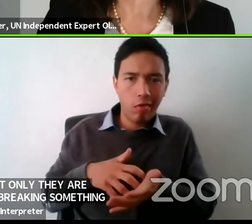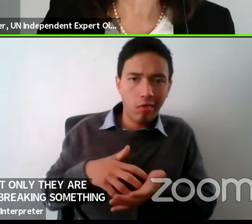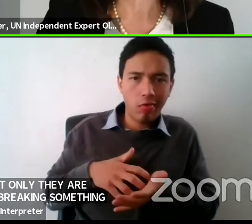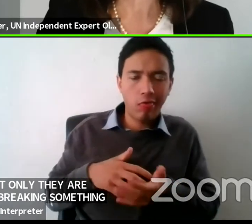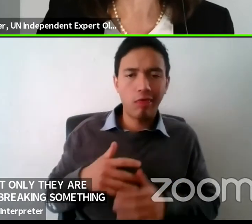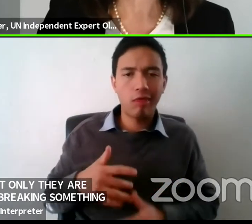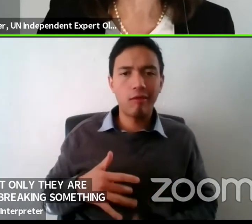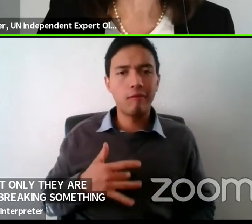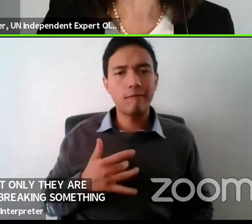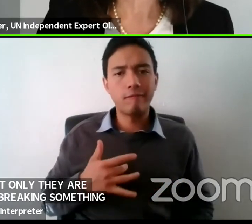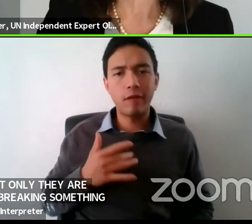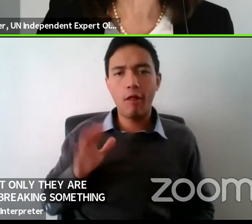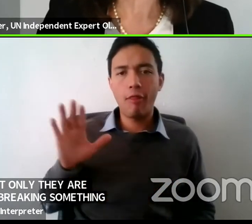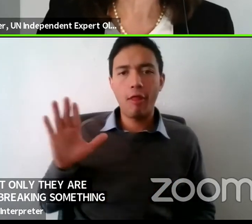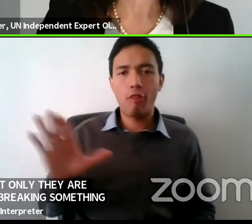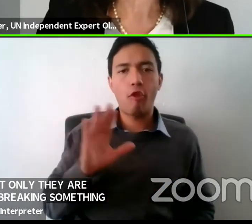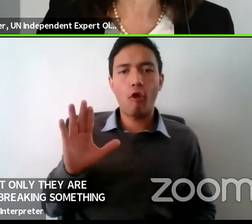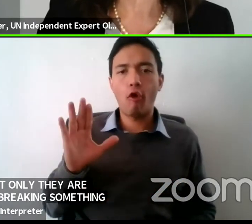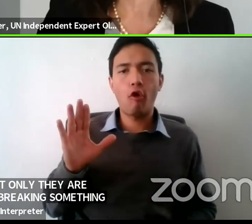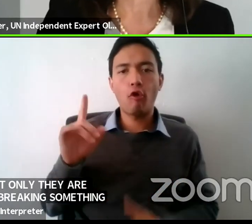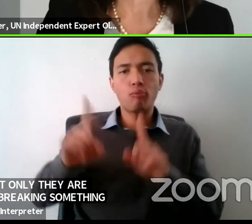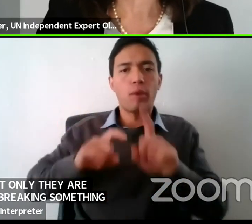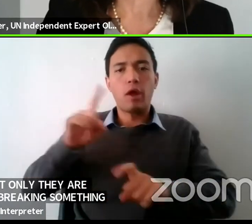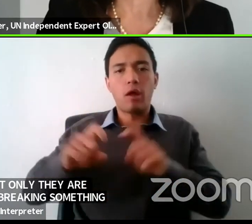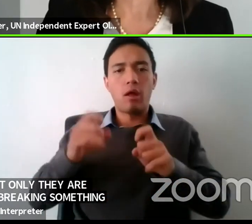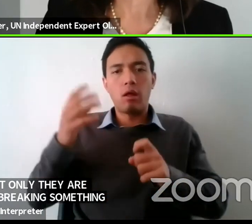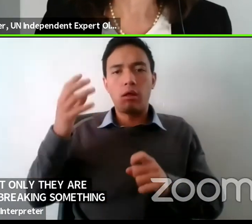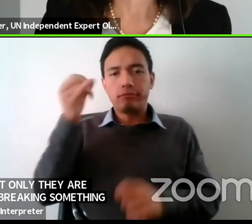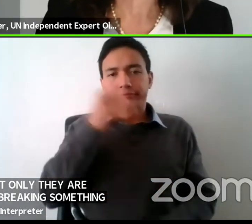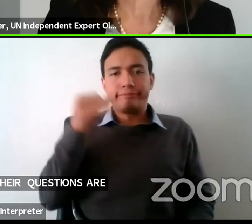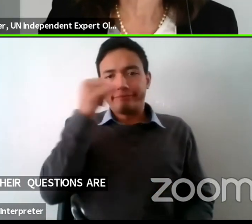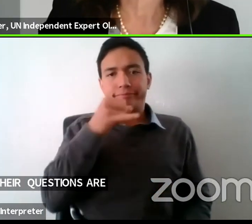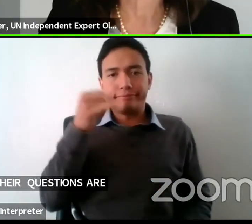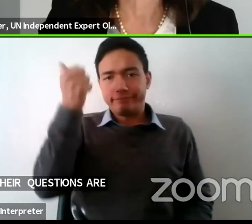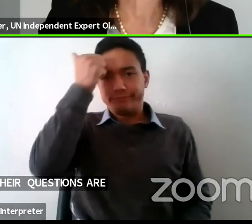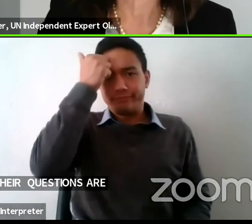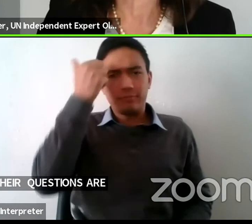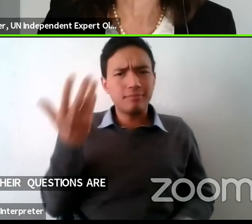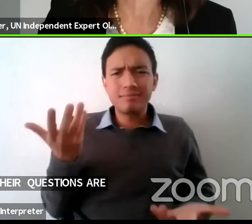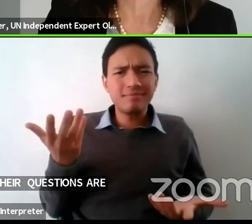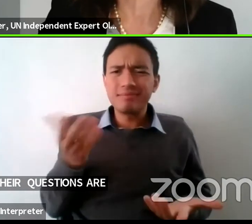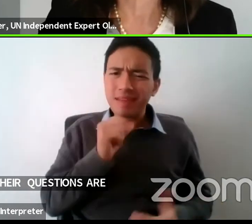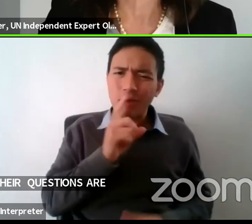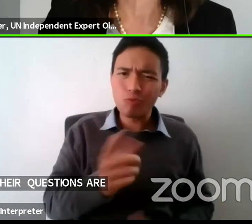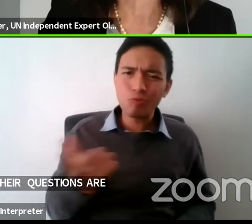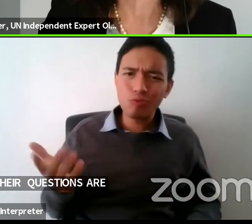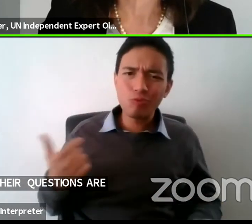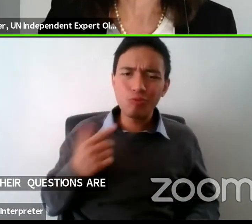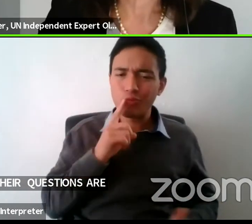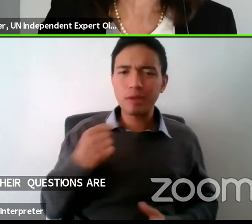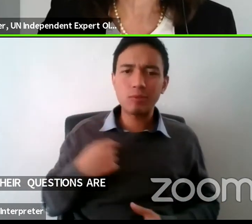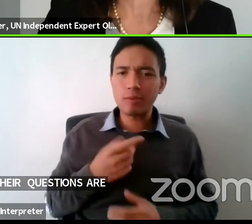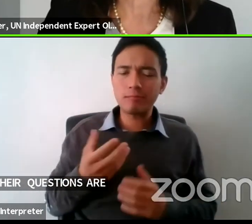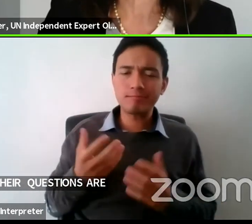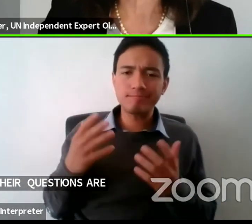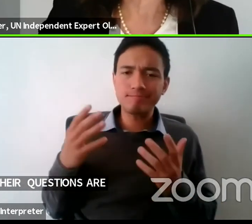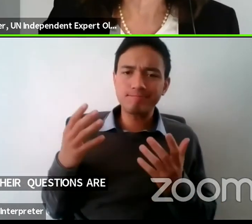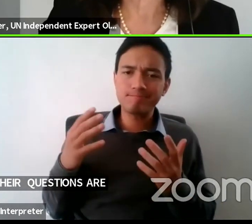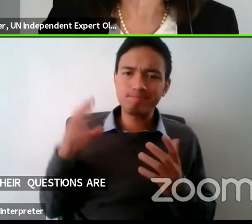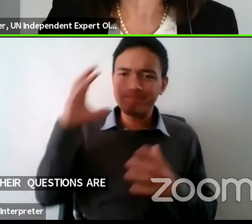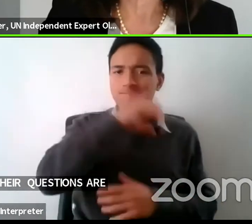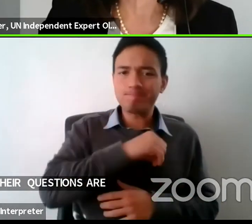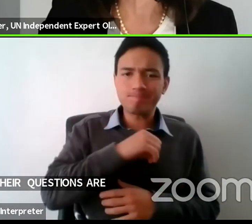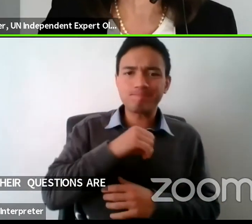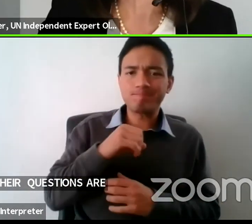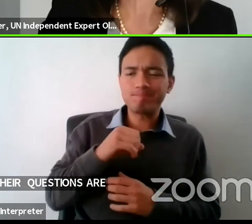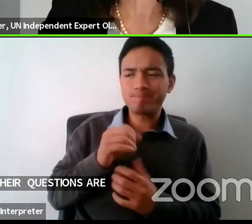feeling that their questions are foolish in a way. And that's not true. That's not true. And that is something we are really missing. It is not